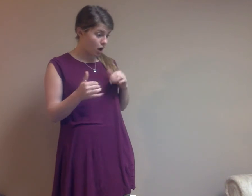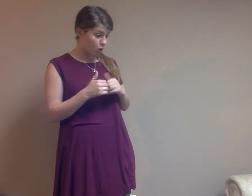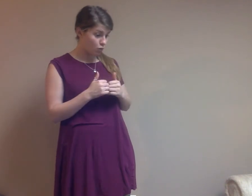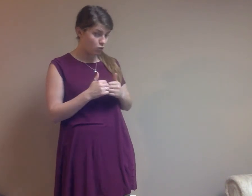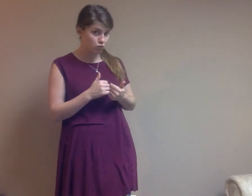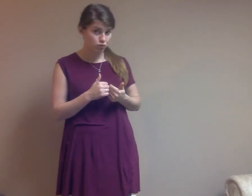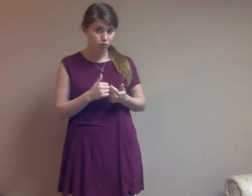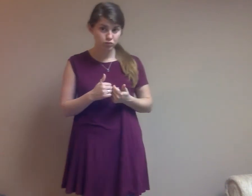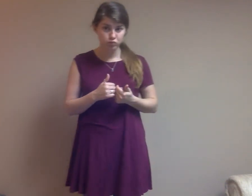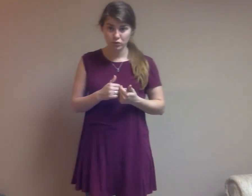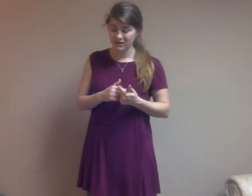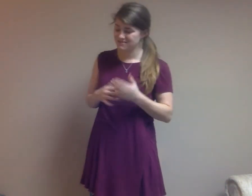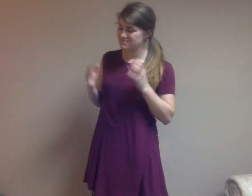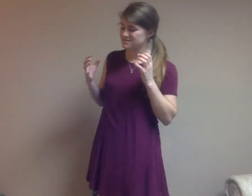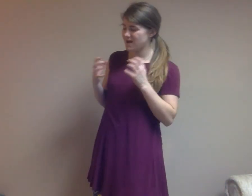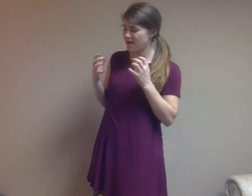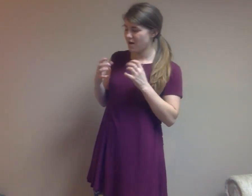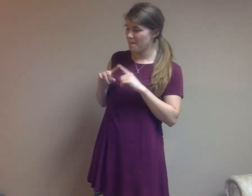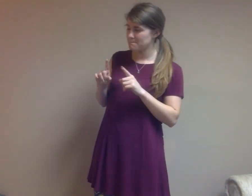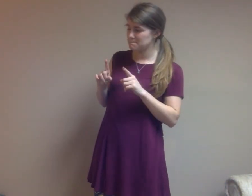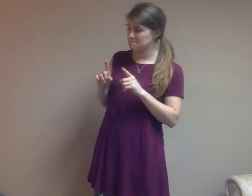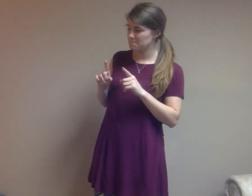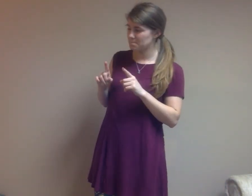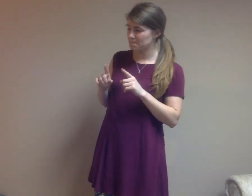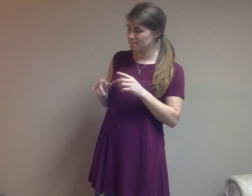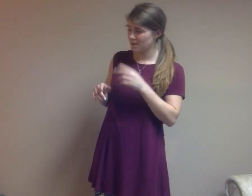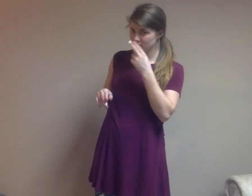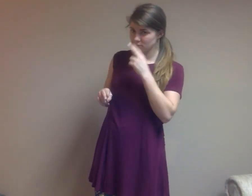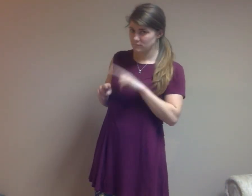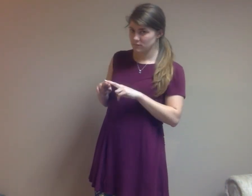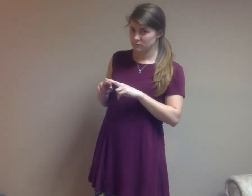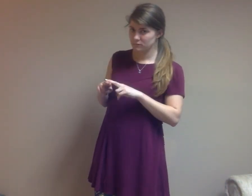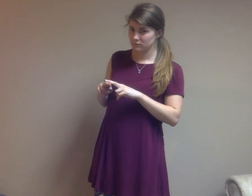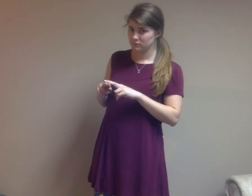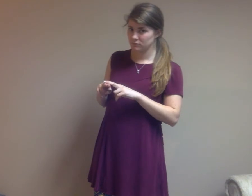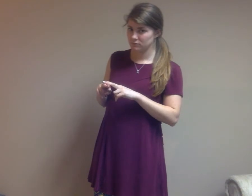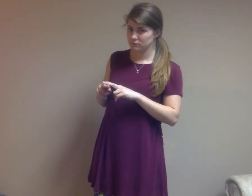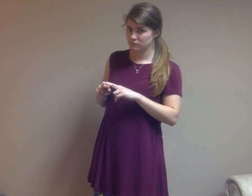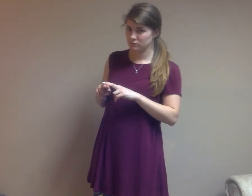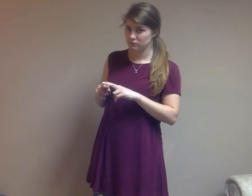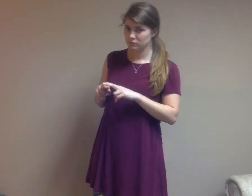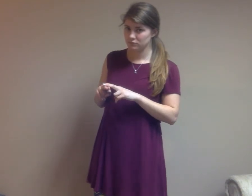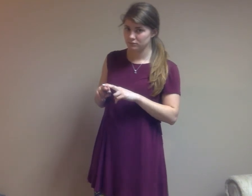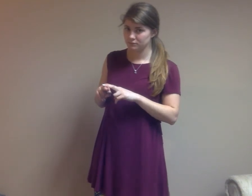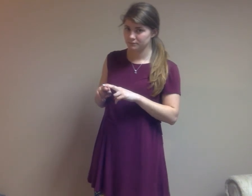But sometimes you forget about them, and then you feel okay. Yeah, because you forget about them, and you say,